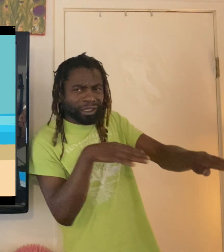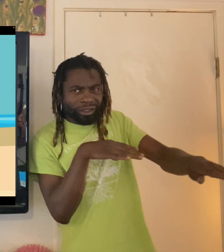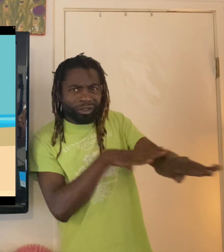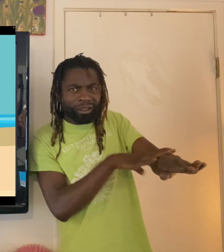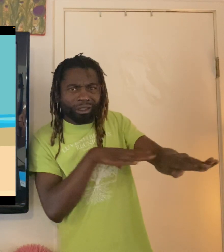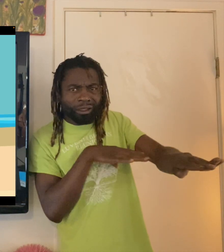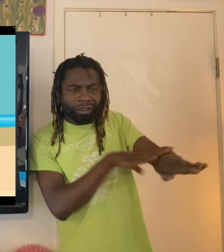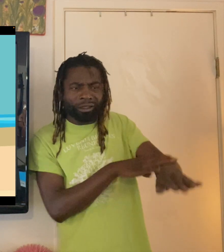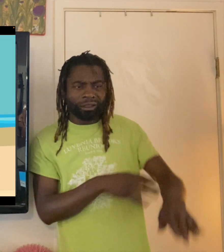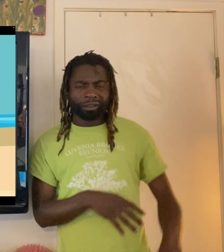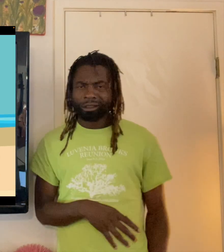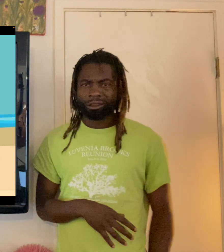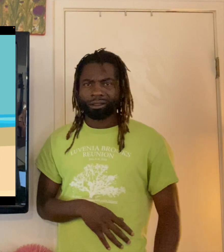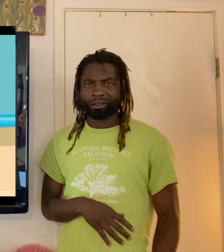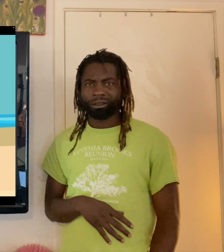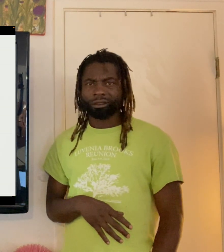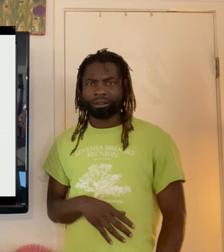beach.